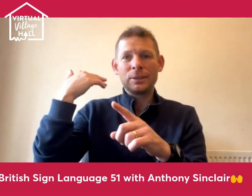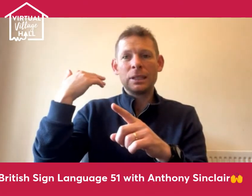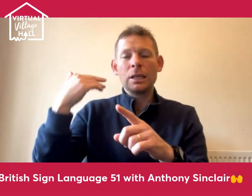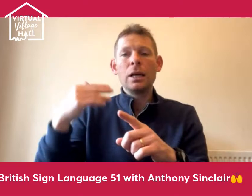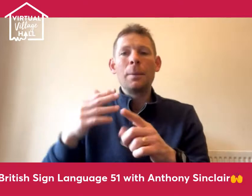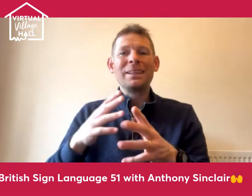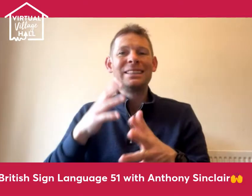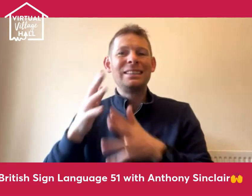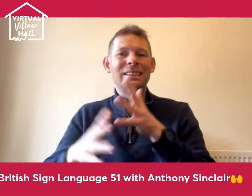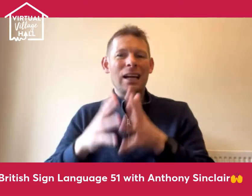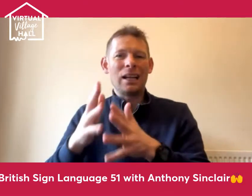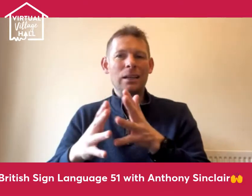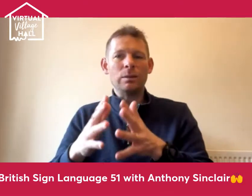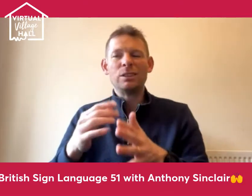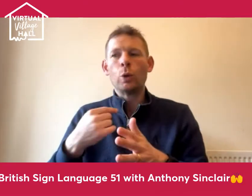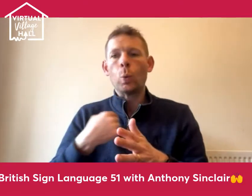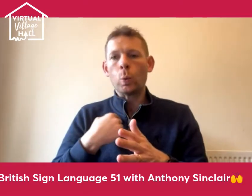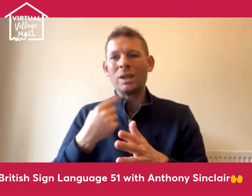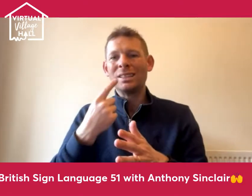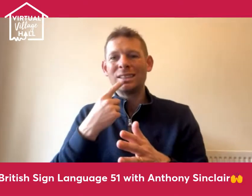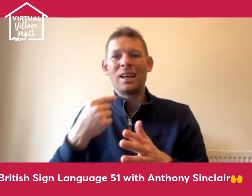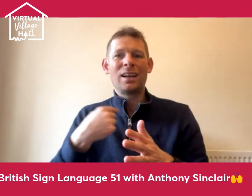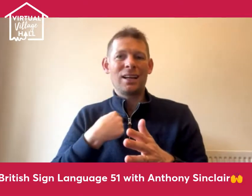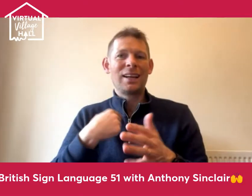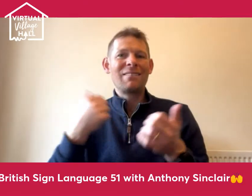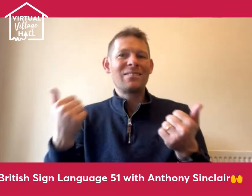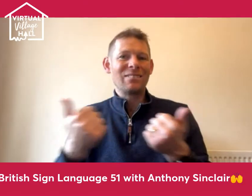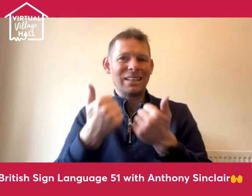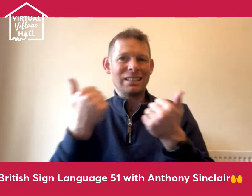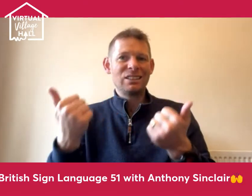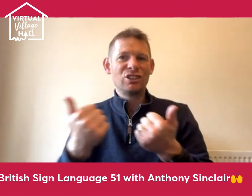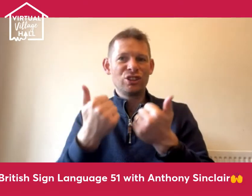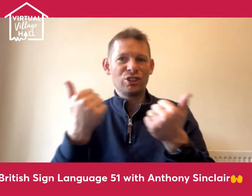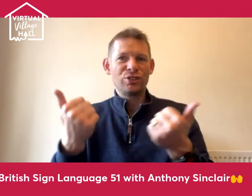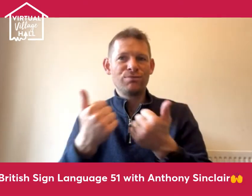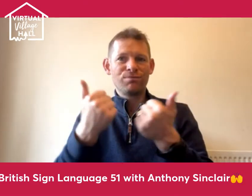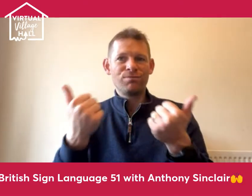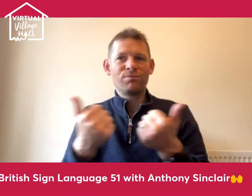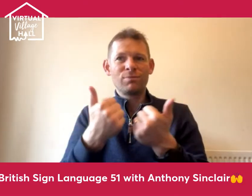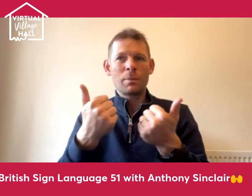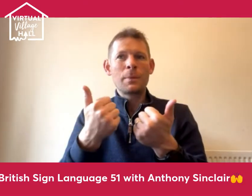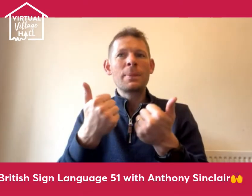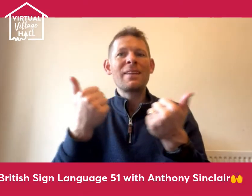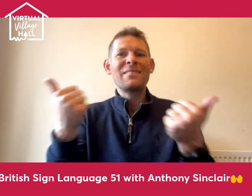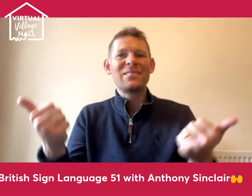meaning you previously booked something. In sign language, we say, I finished